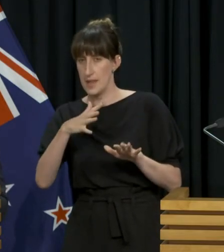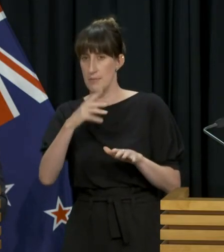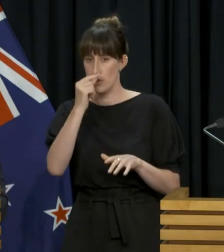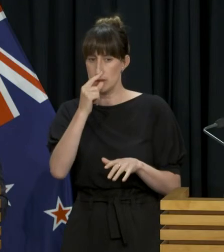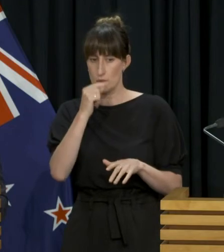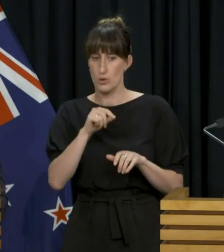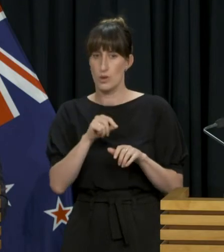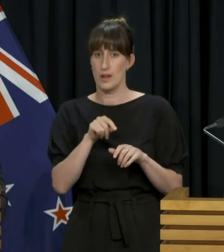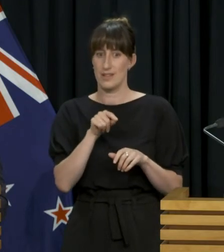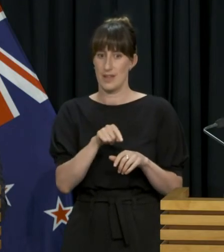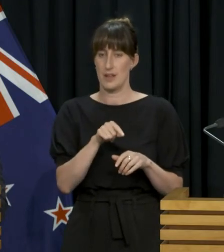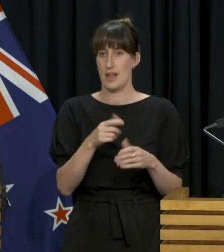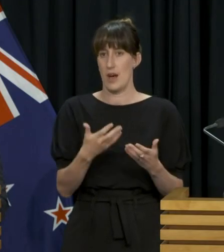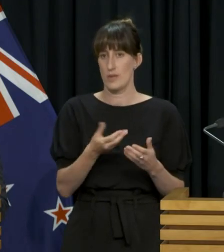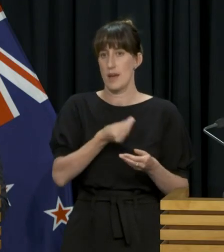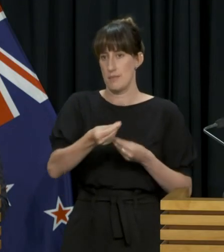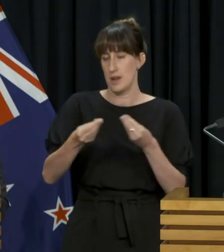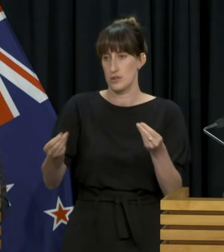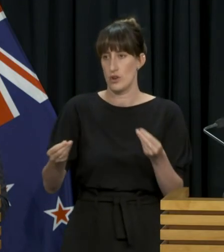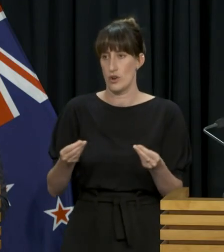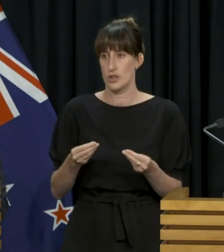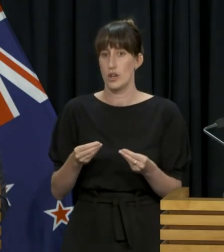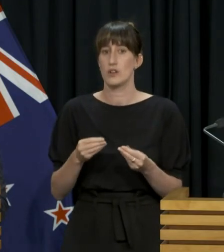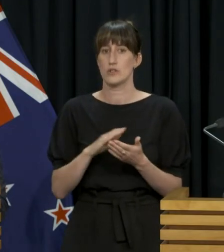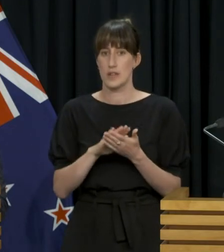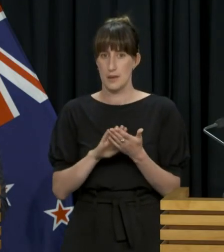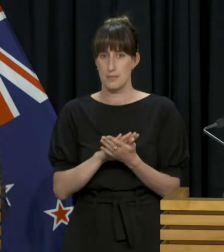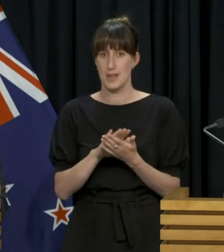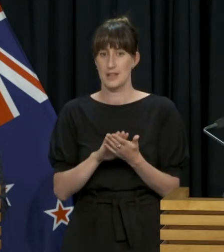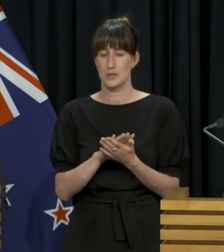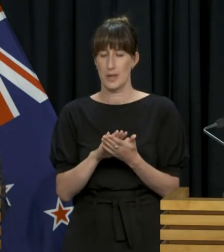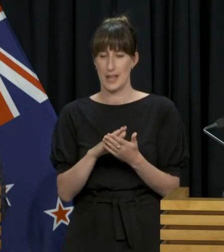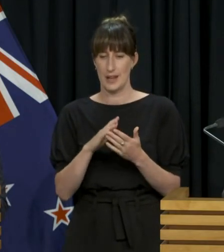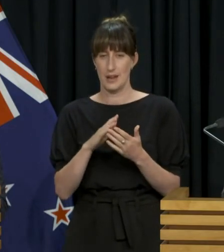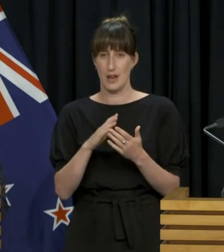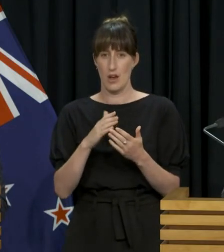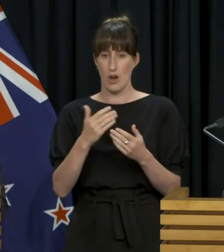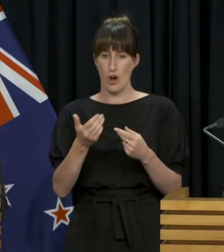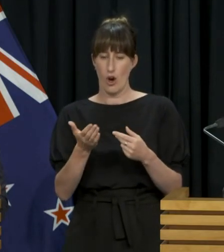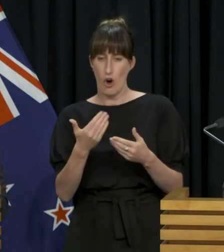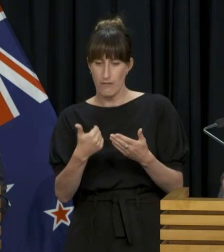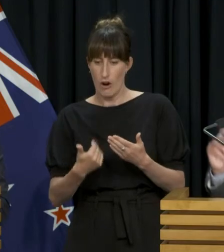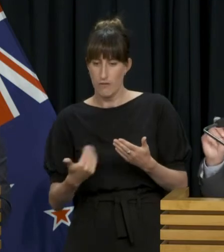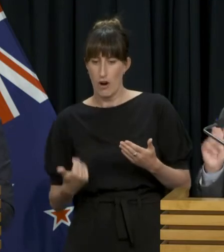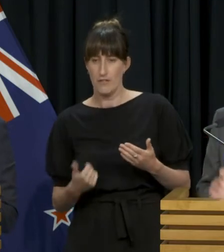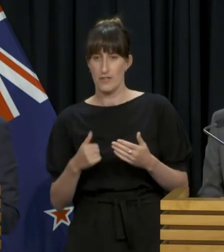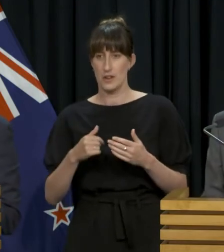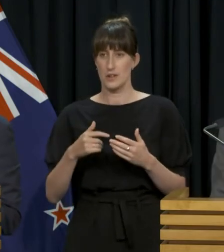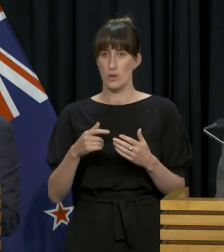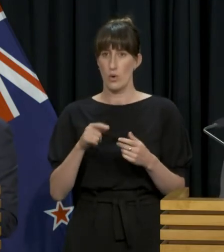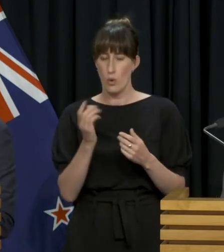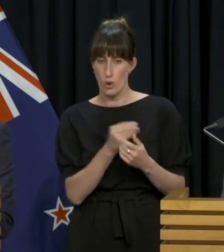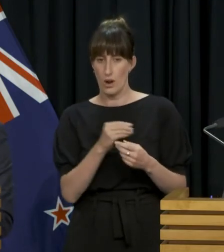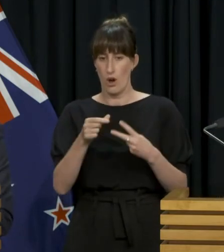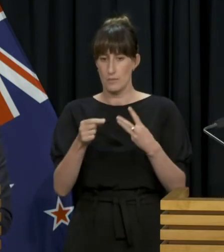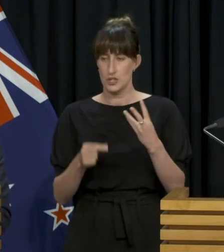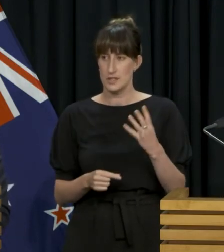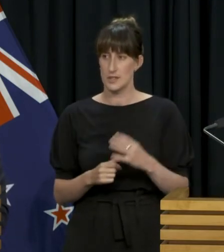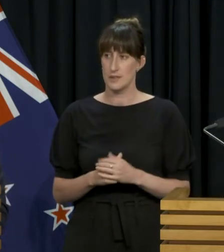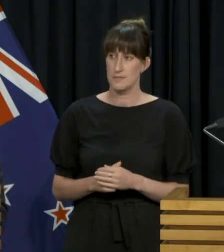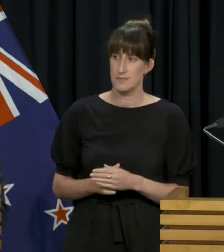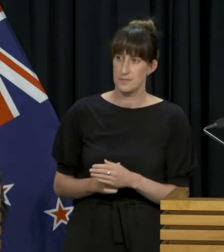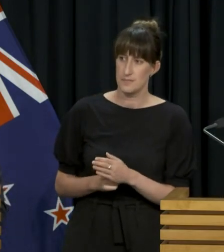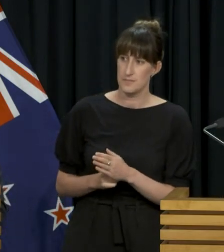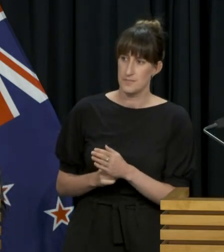for community transmission being the cause of these particular cases. We'll come over here. Can I just ask you